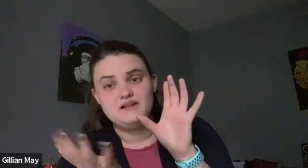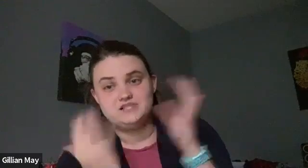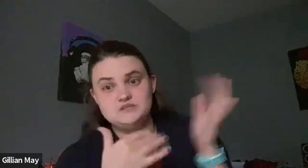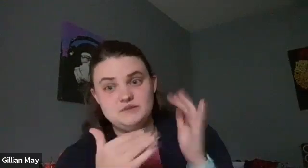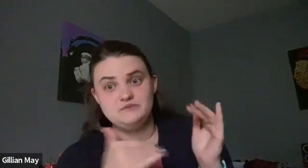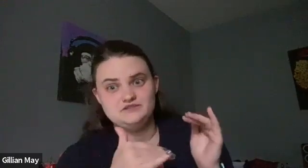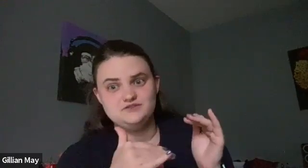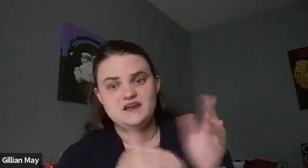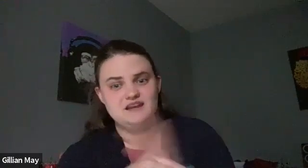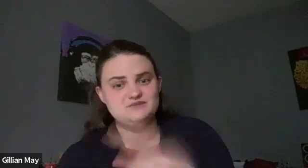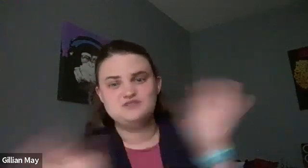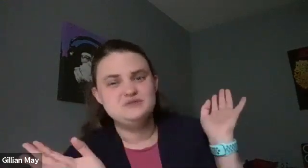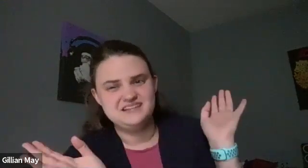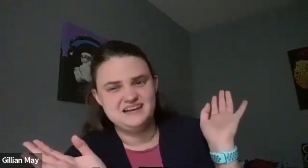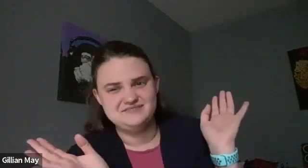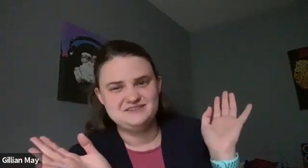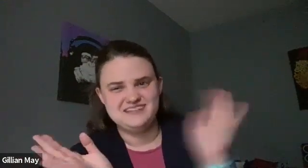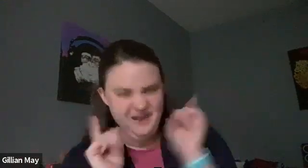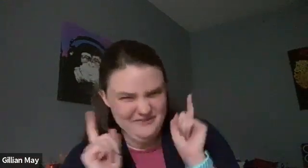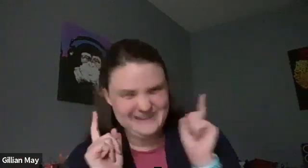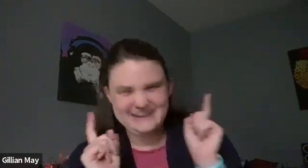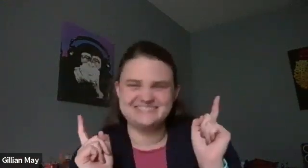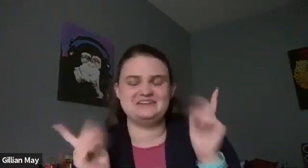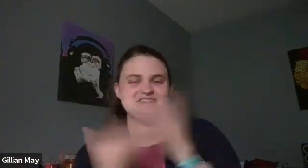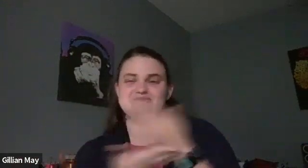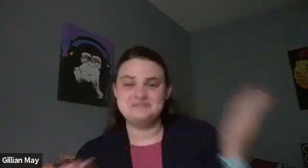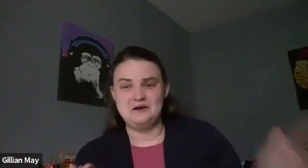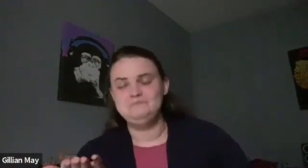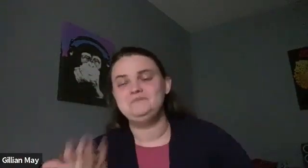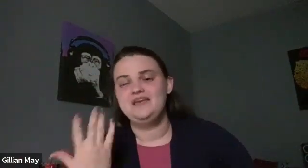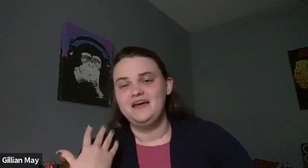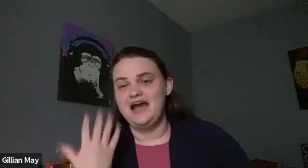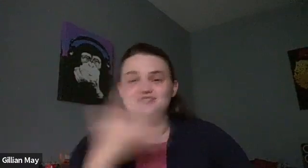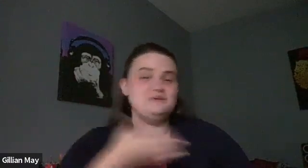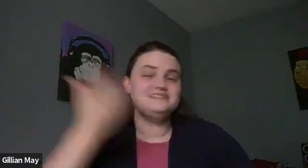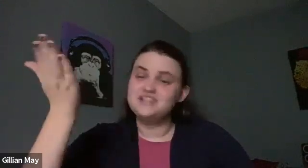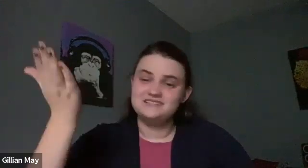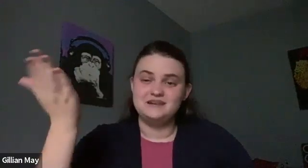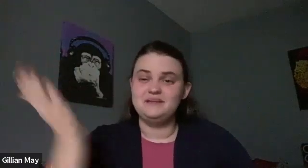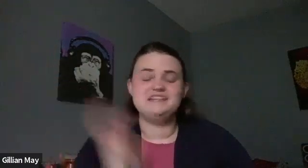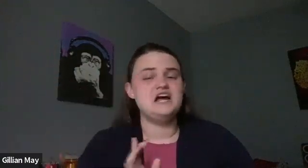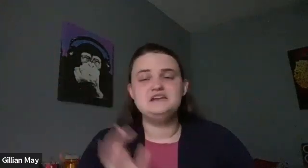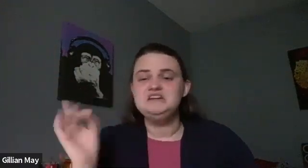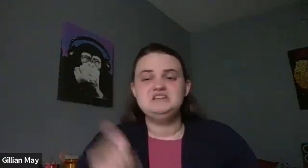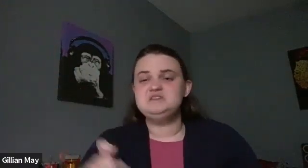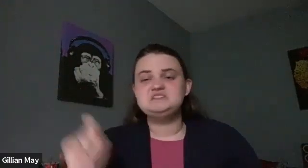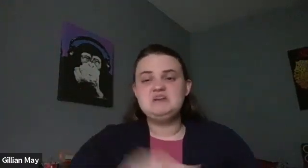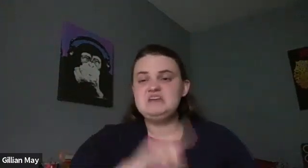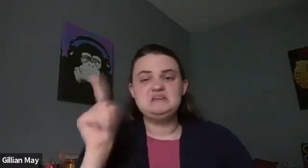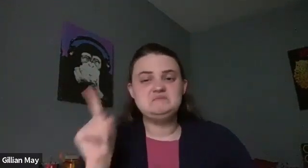classes was about research for that. And it was the coolest thing I'd ever saw. I was like, oh my gosh, this is awesome. So I just always suggest that. I'm like, doesn't make